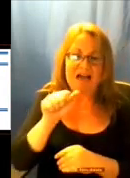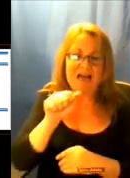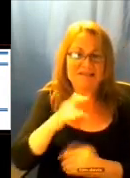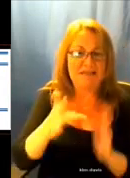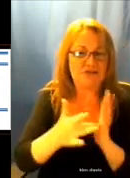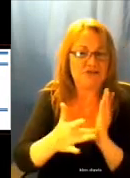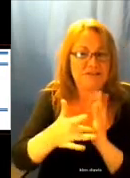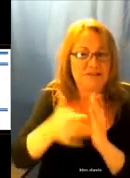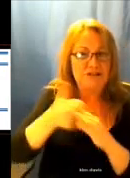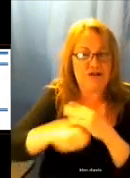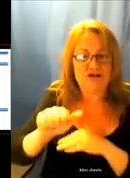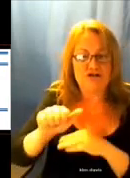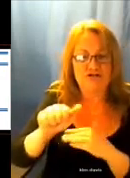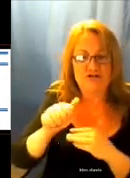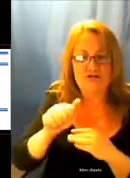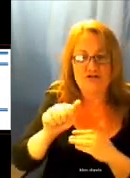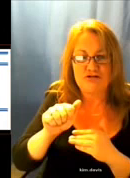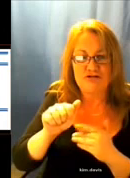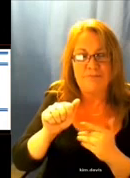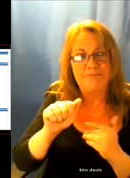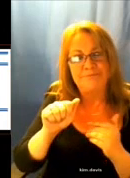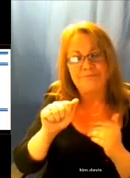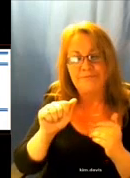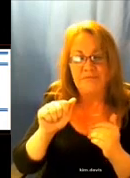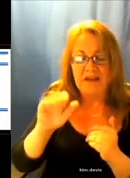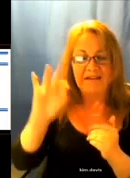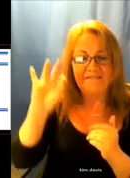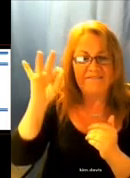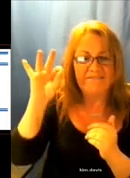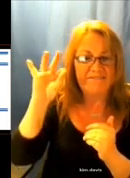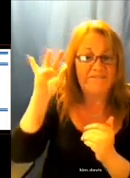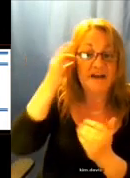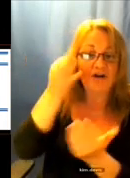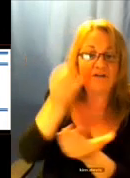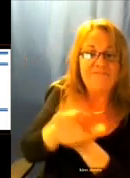facility, is covered under this. Technically,